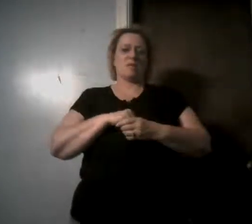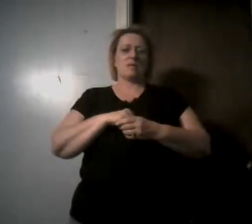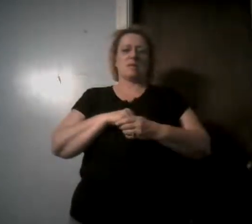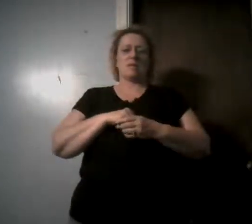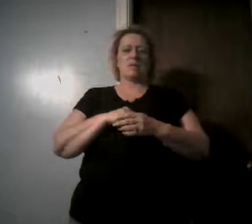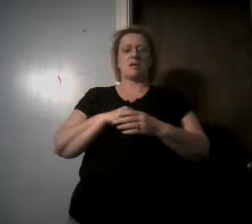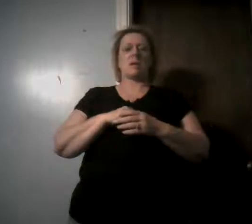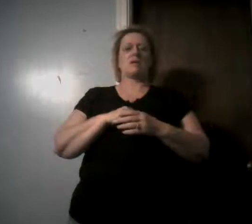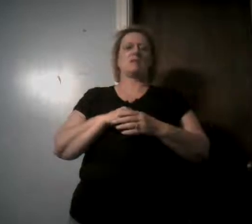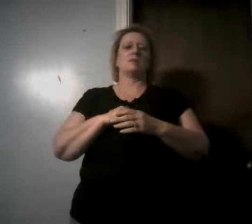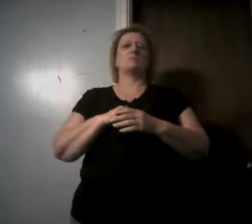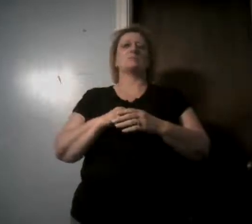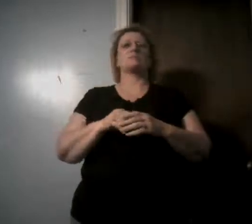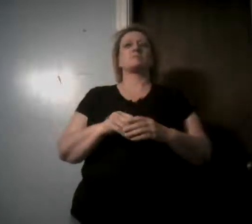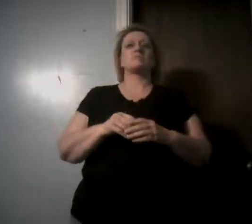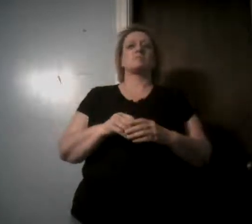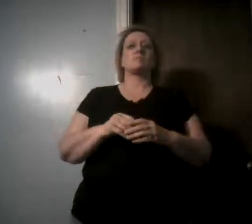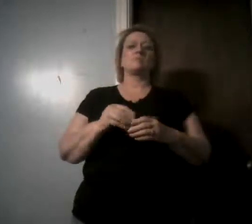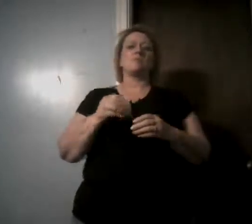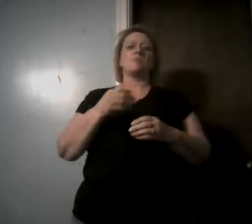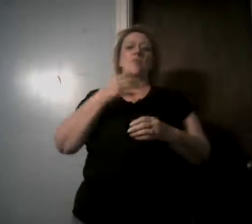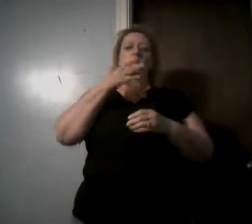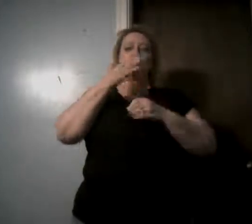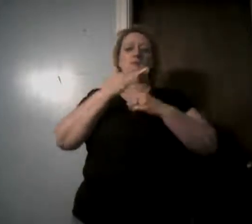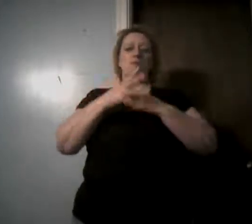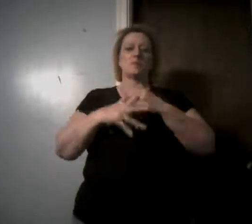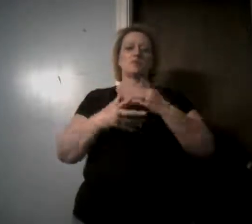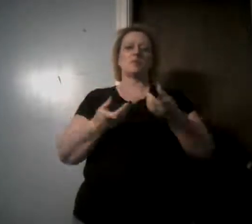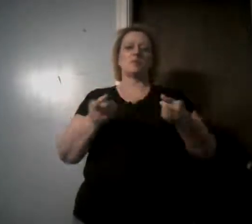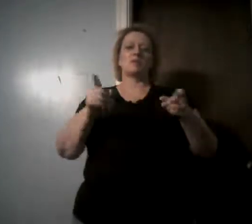Blood clots occur when foreign blood is exposed to some substances.